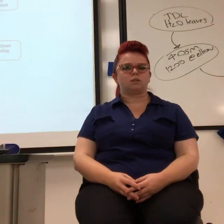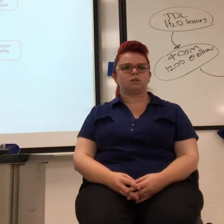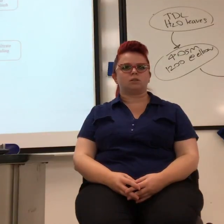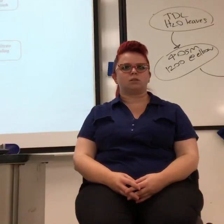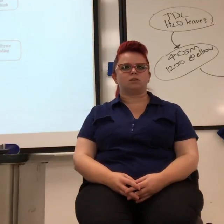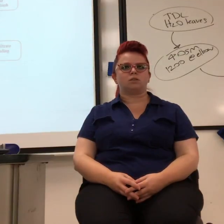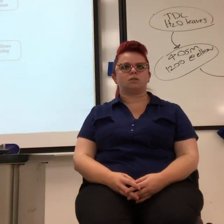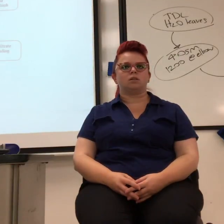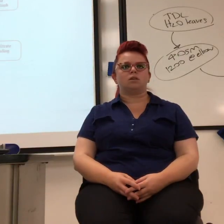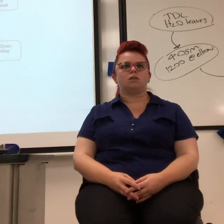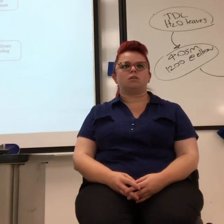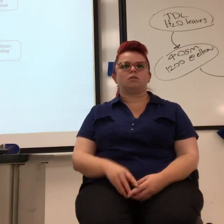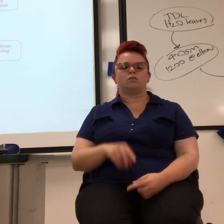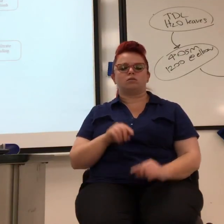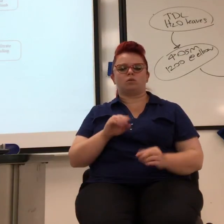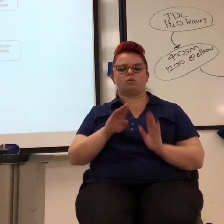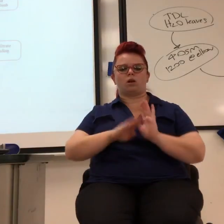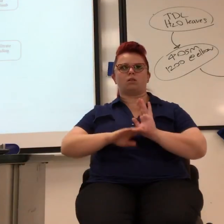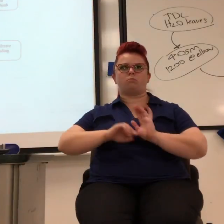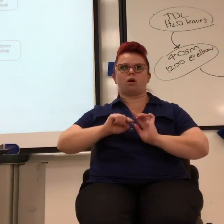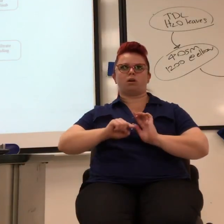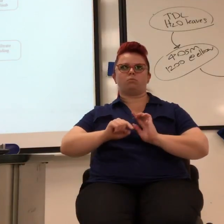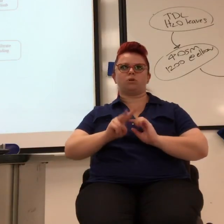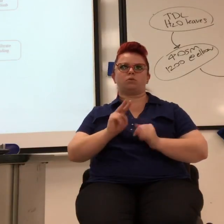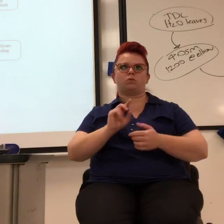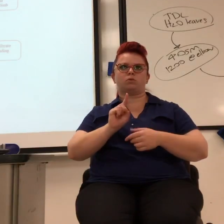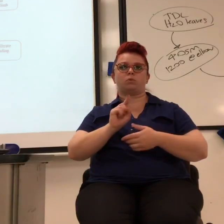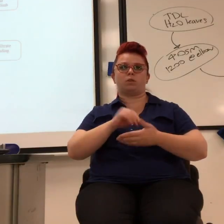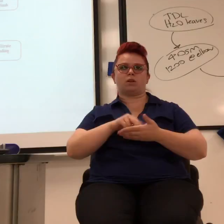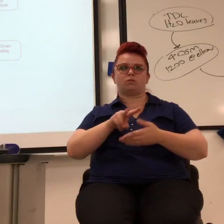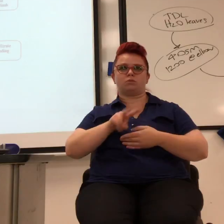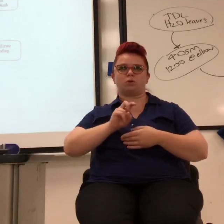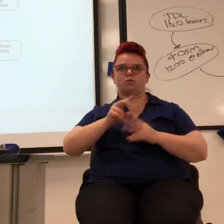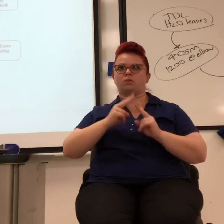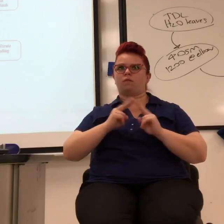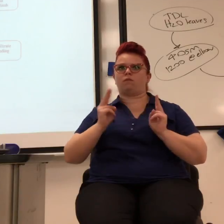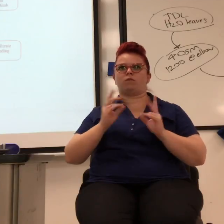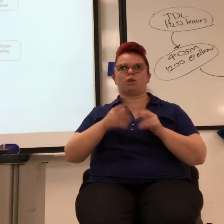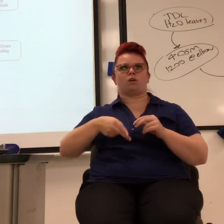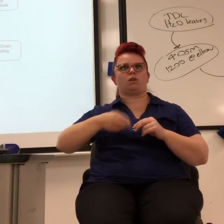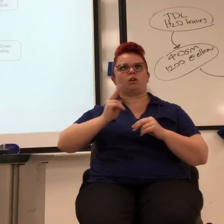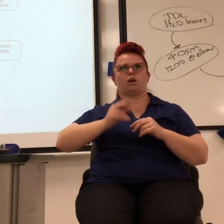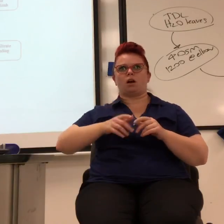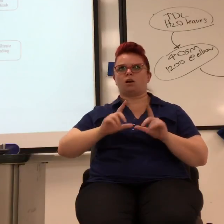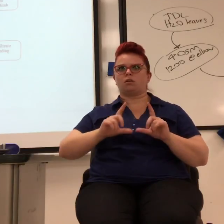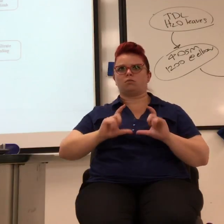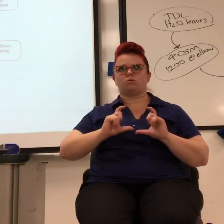So that 1200 milliosmolarity, a very concentrated filtrate,